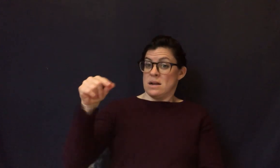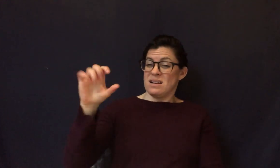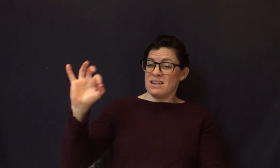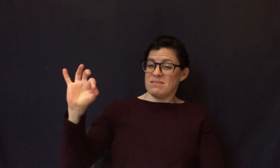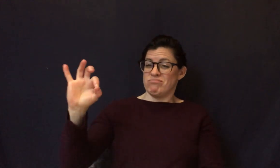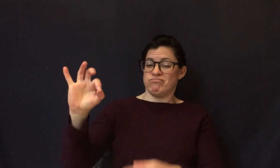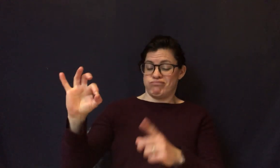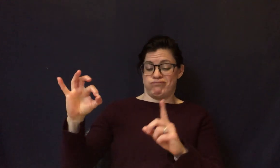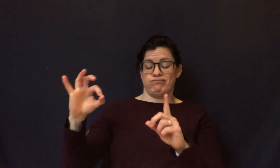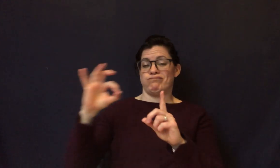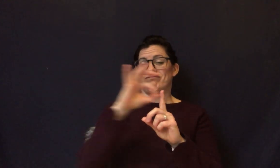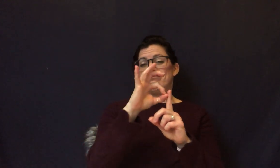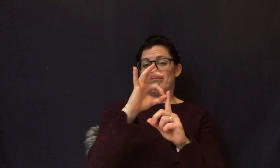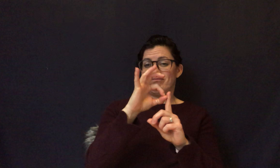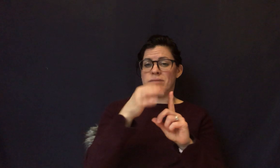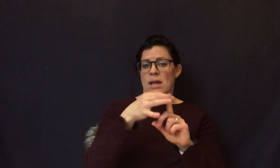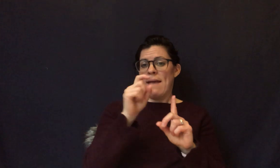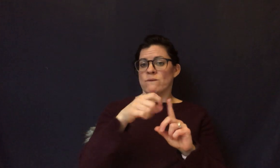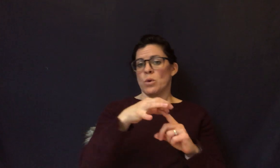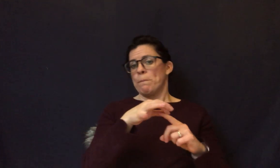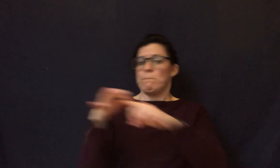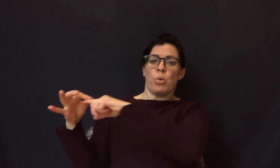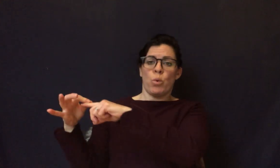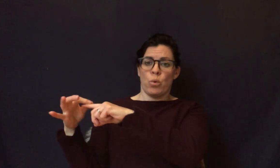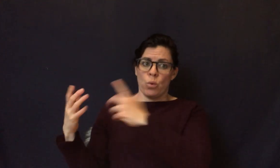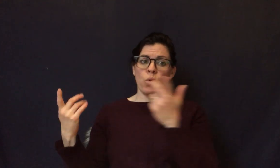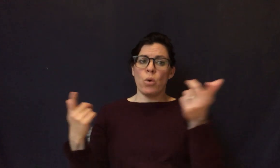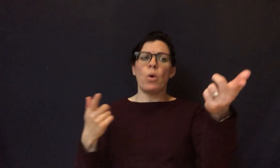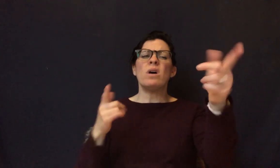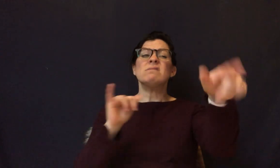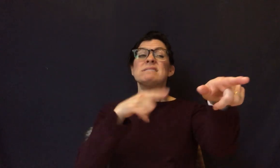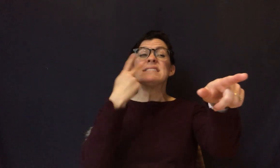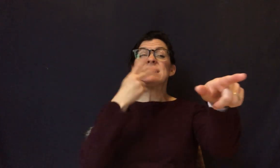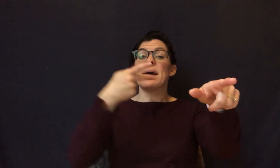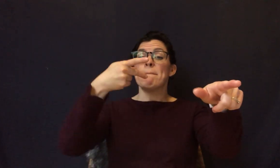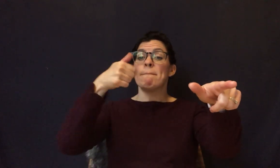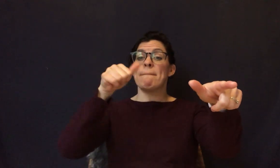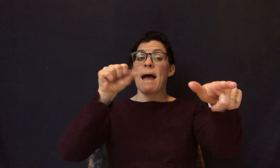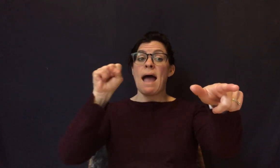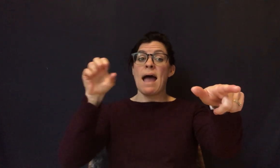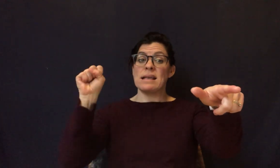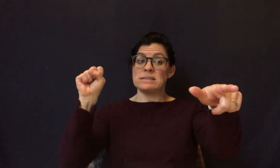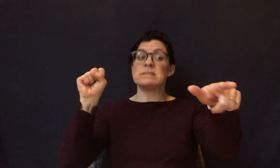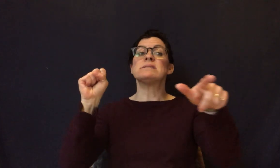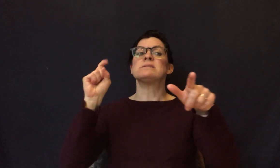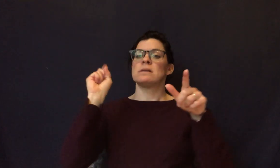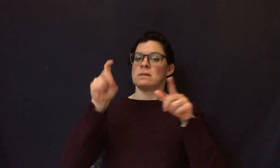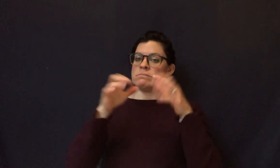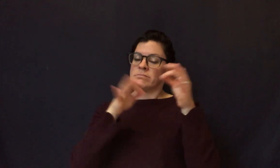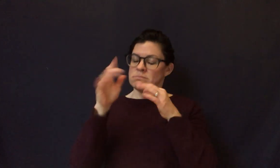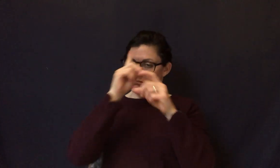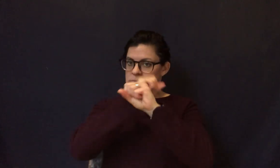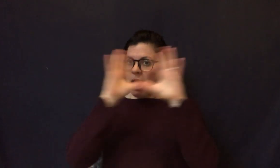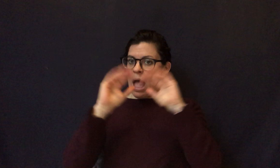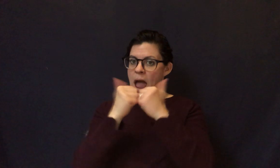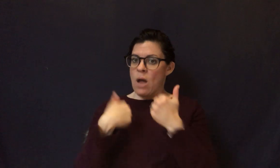what's the first thing you want to do, Malachi? Pull the pin. You want to pull the pin. Why is that pin in there, people? That pin is in there so you